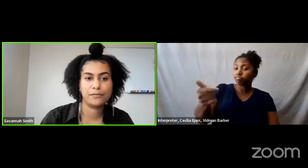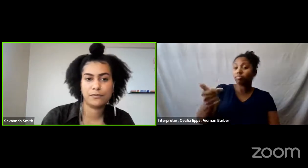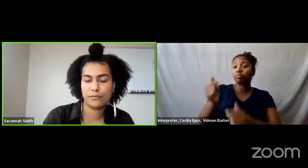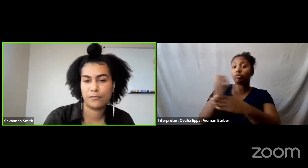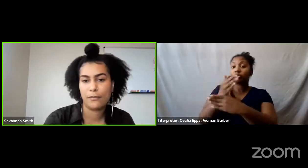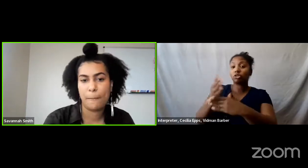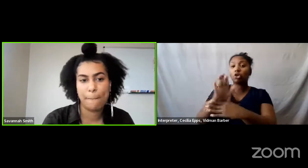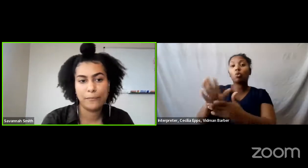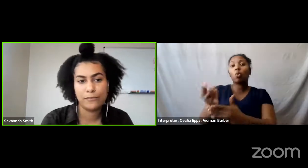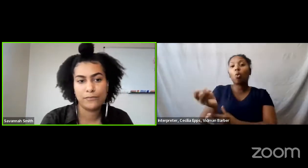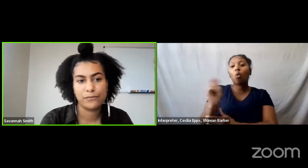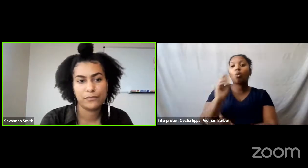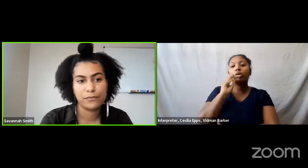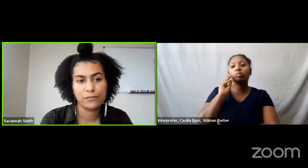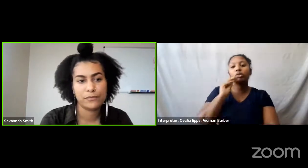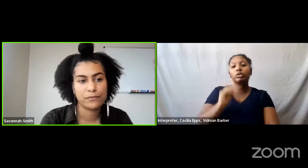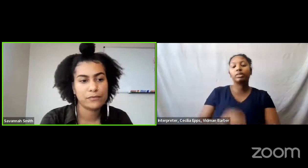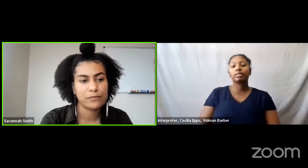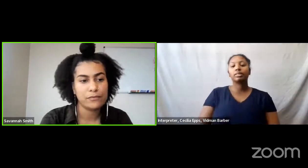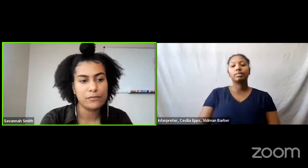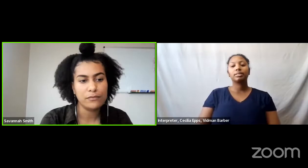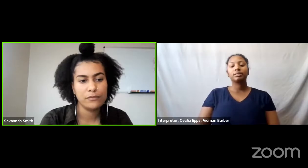experience.